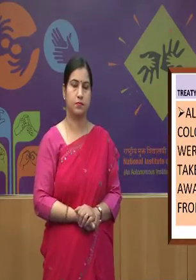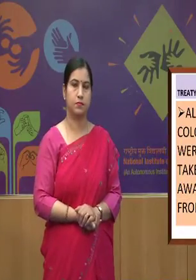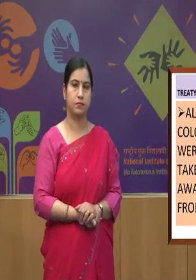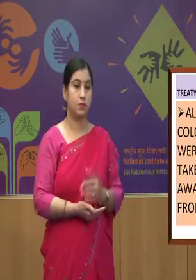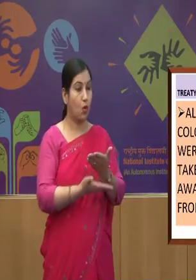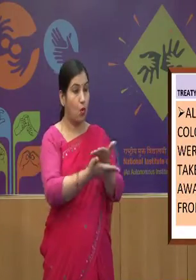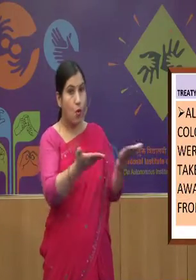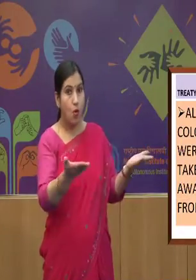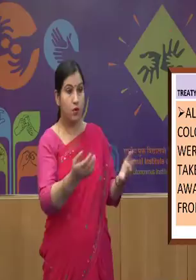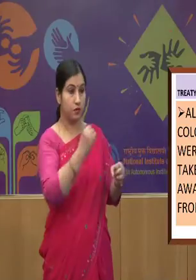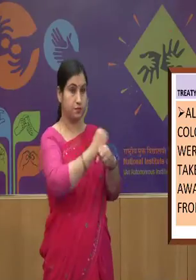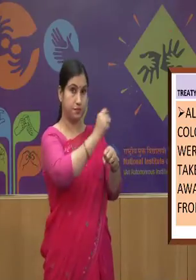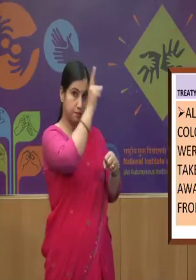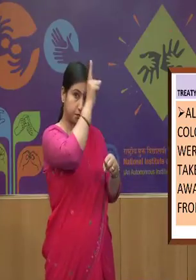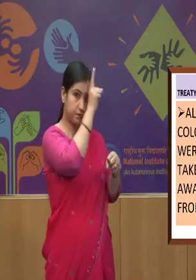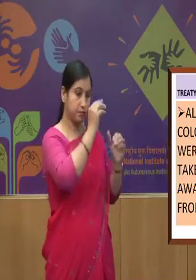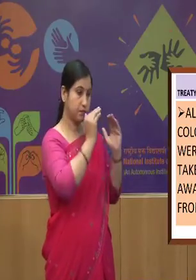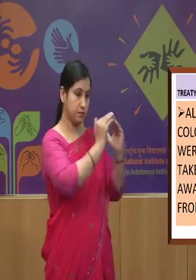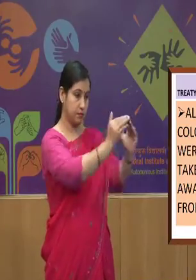All German colonies were taken from her.